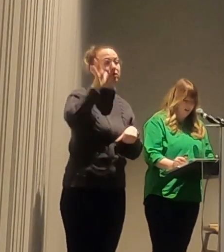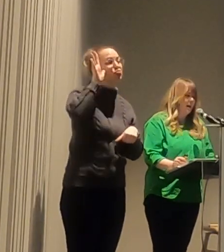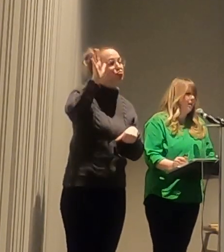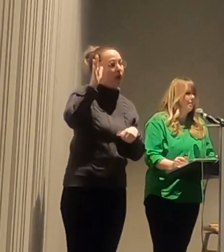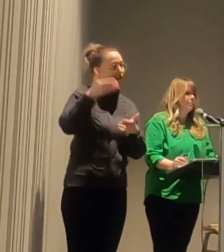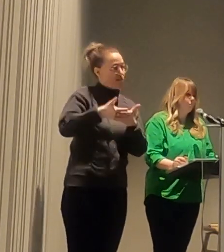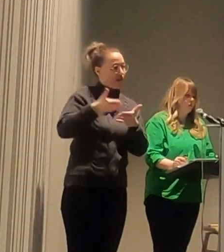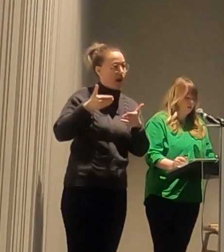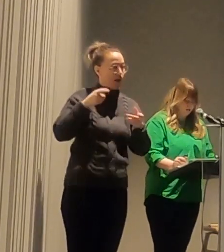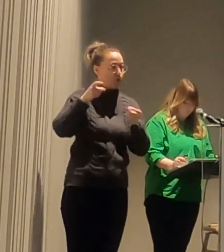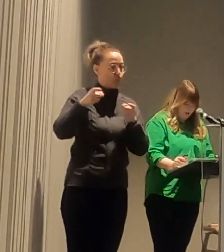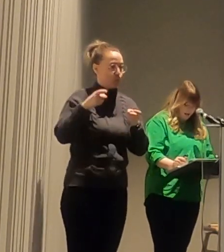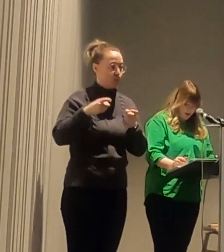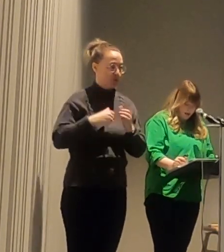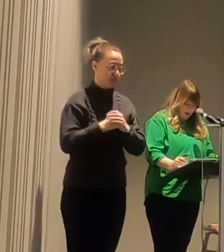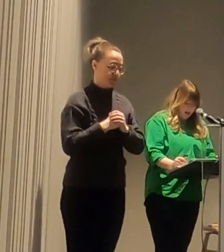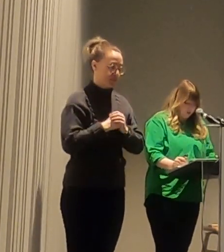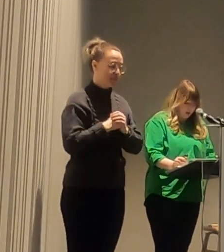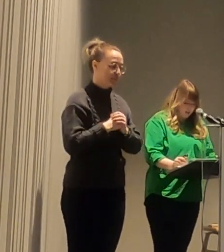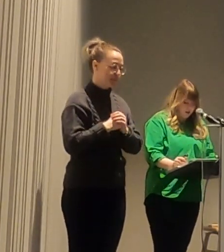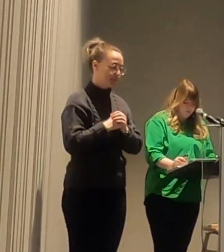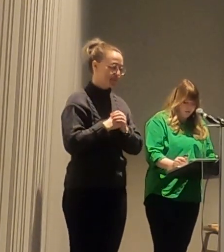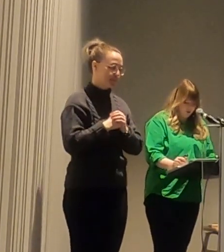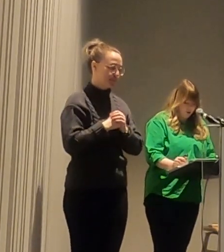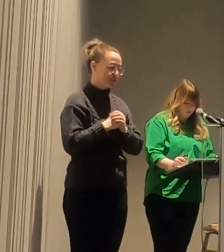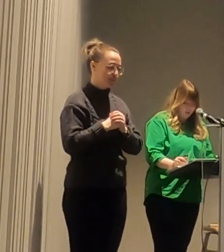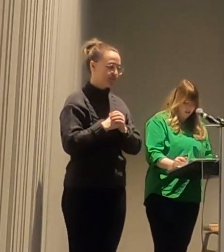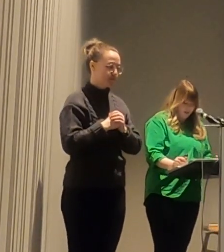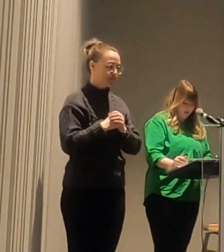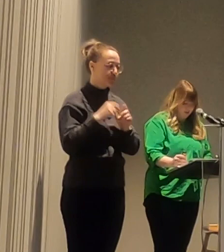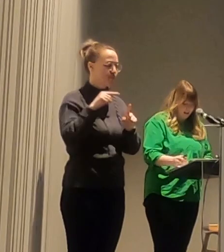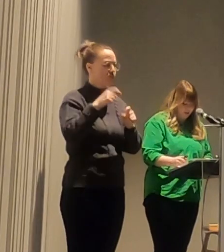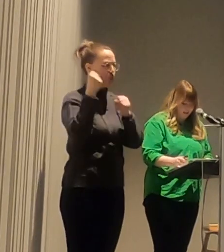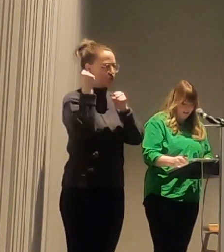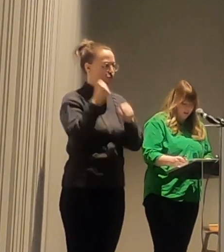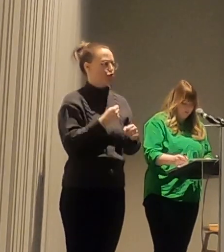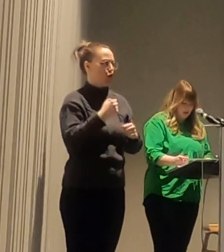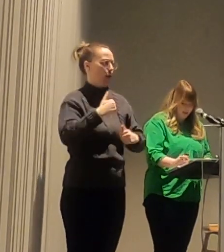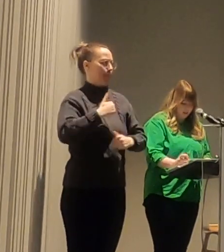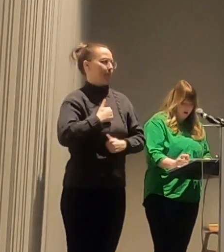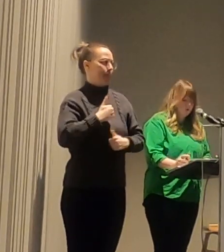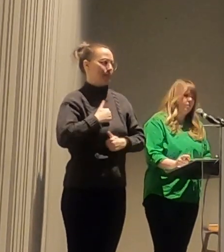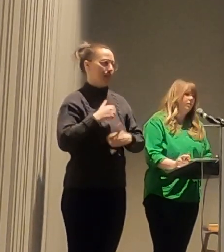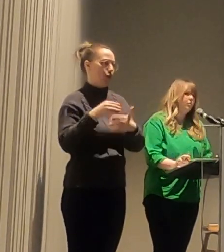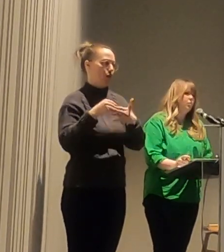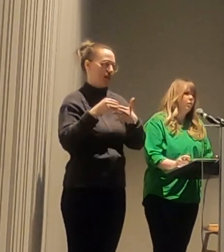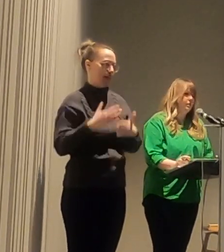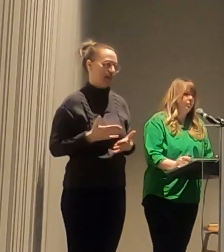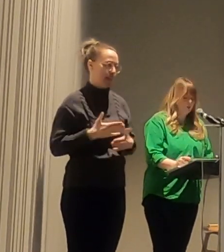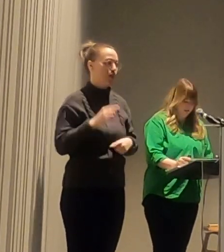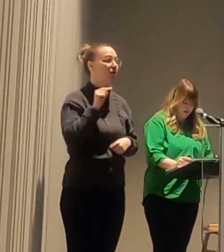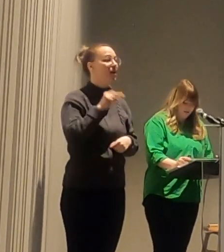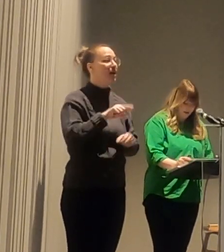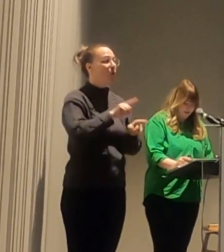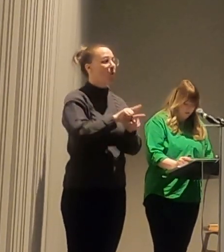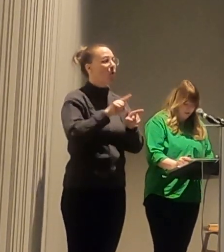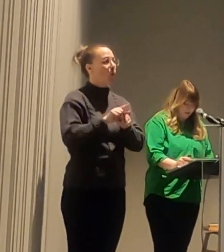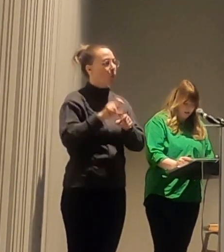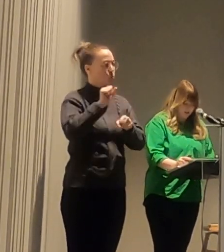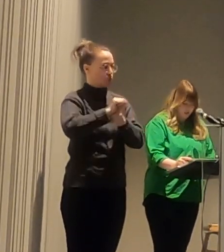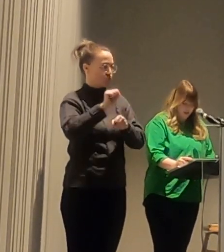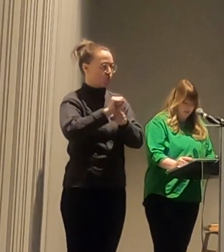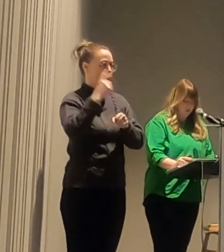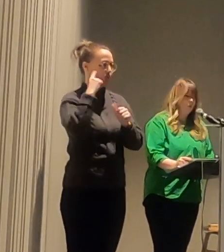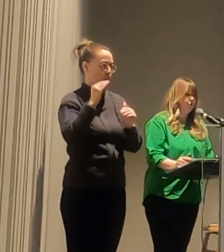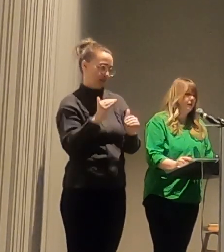his father, had ruled. Qianlong was a strong military leader, but he also worked towards the